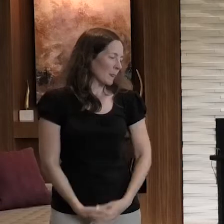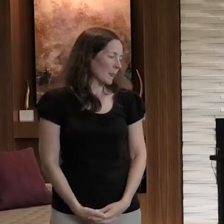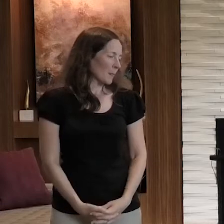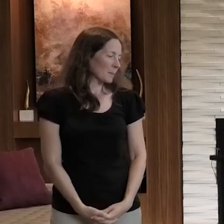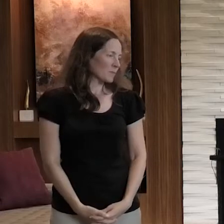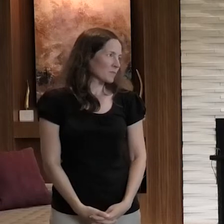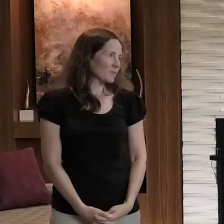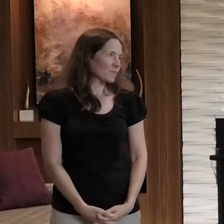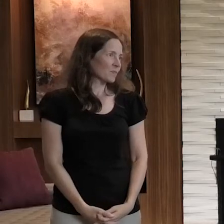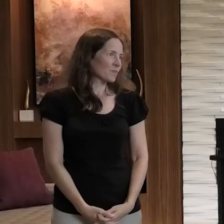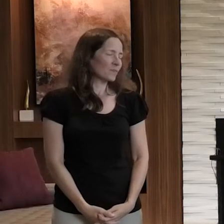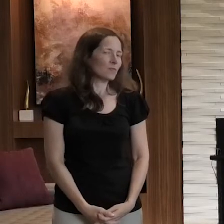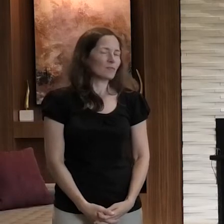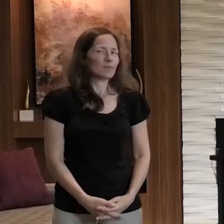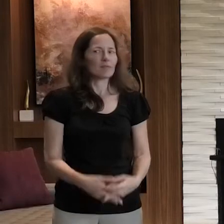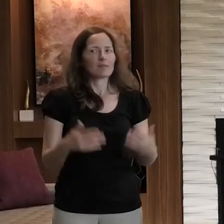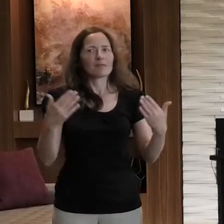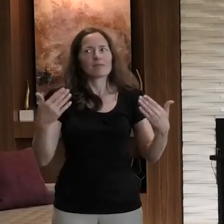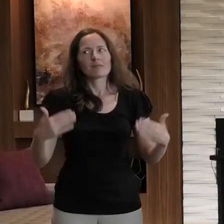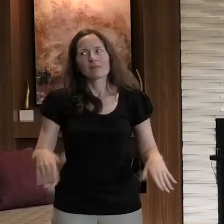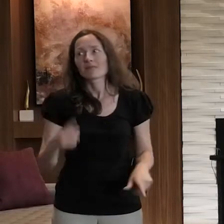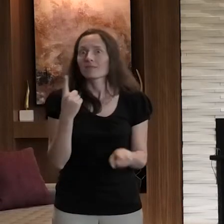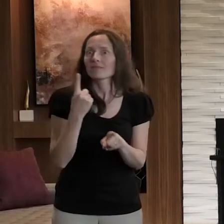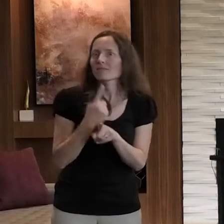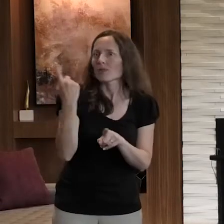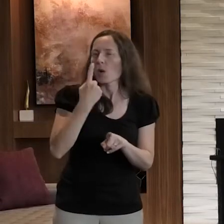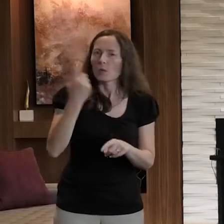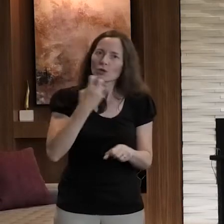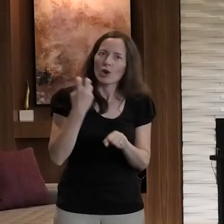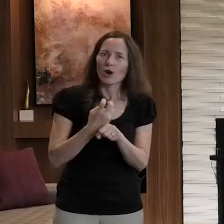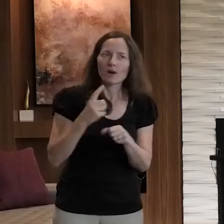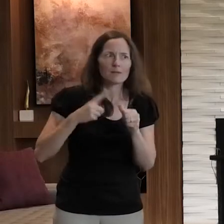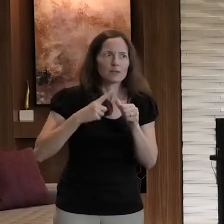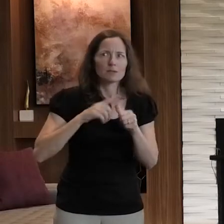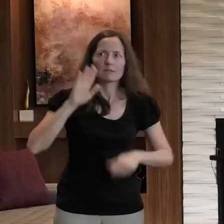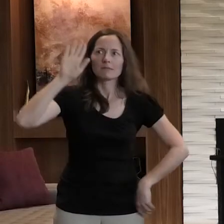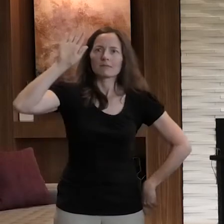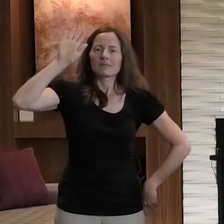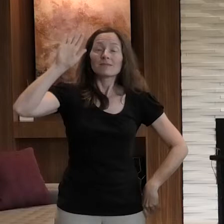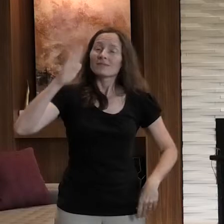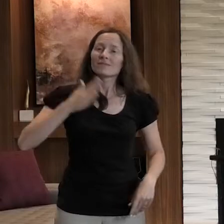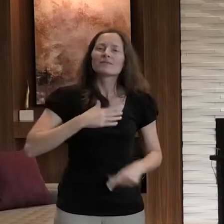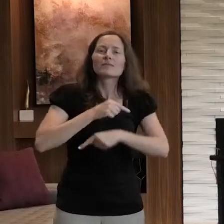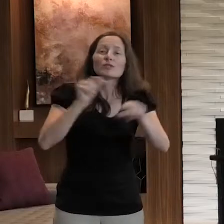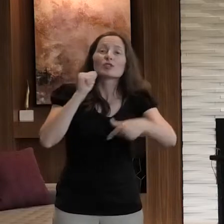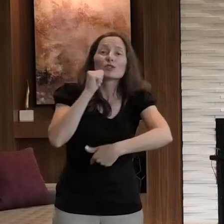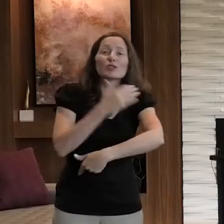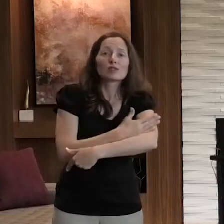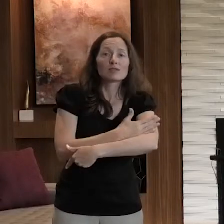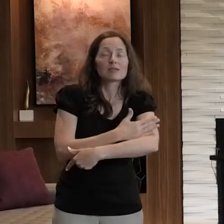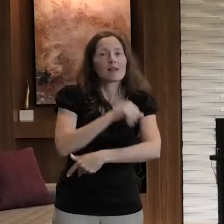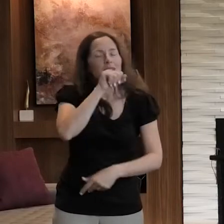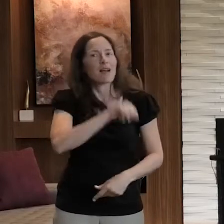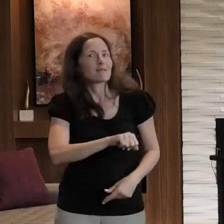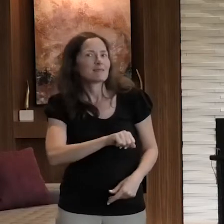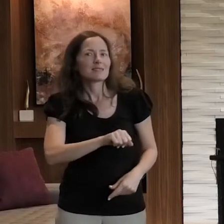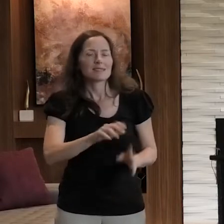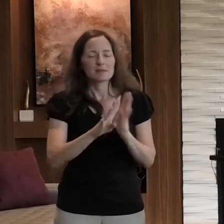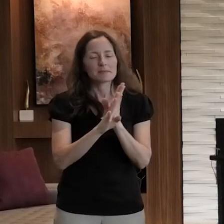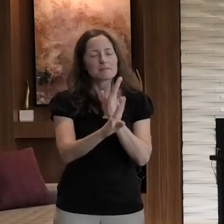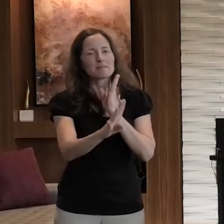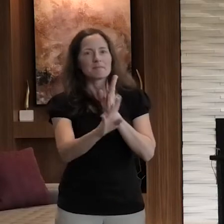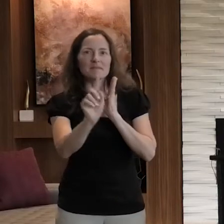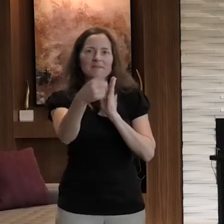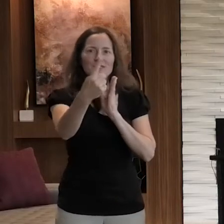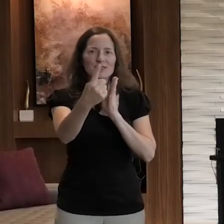It's never easy to be the first one. You know, I get my little granddaughter loves to be the line leader. It's not the easiest thing in the world.